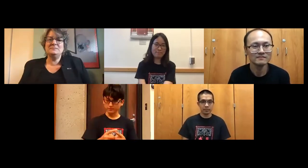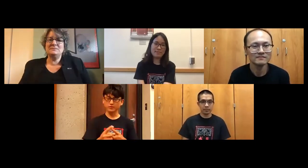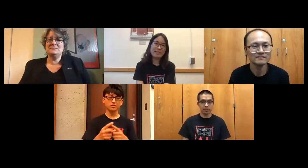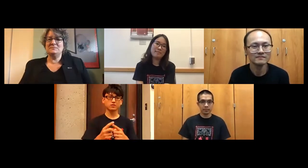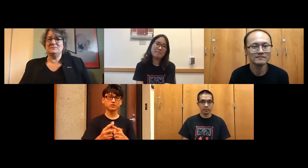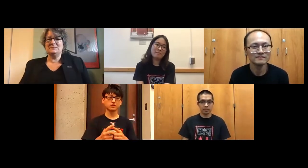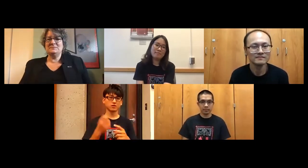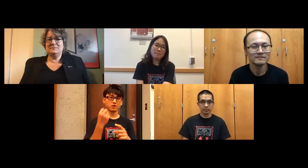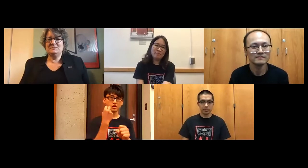person?